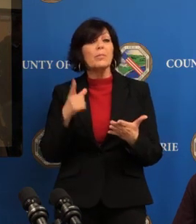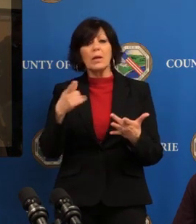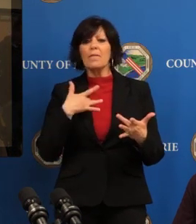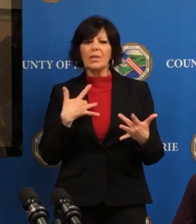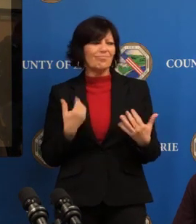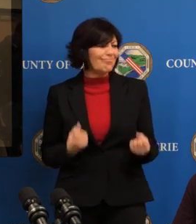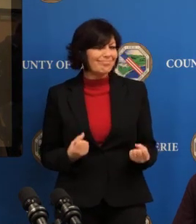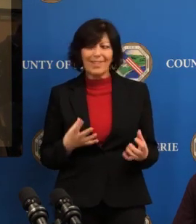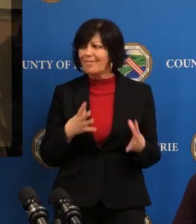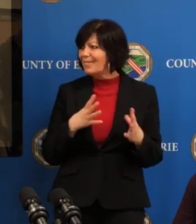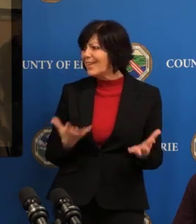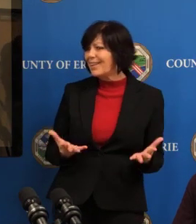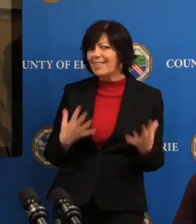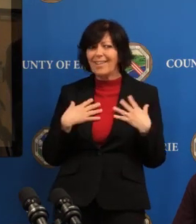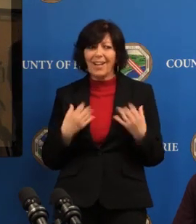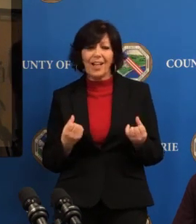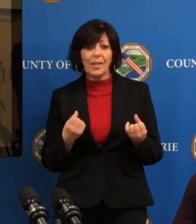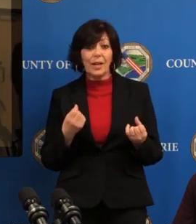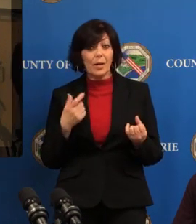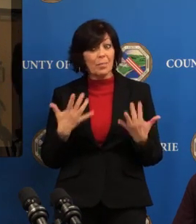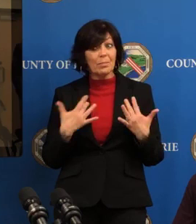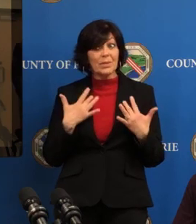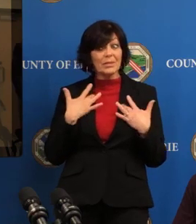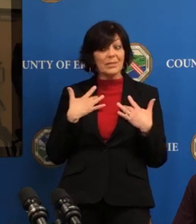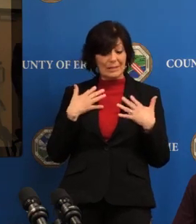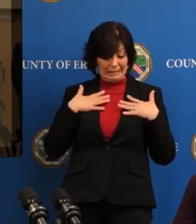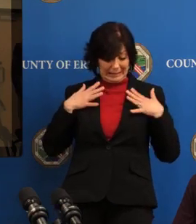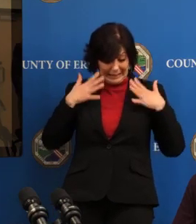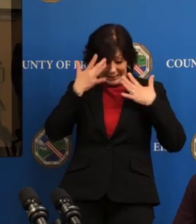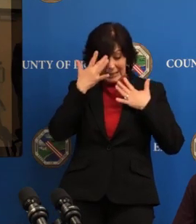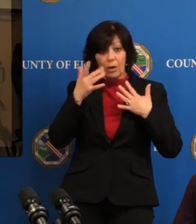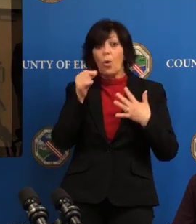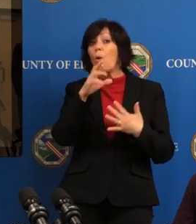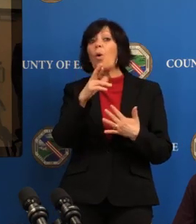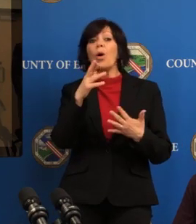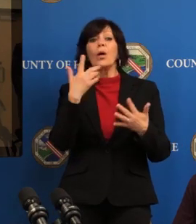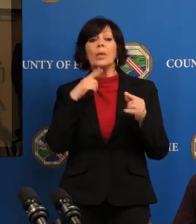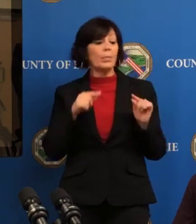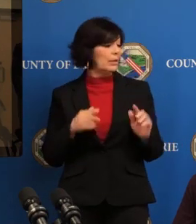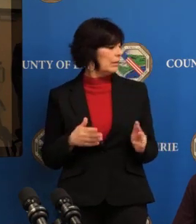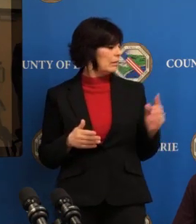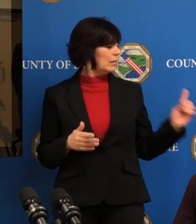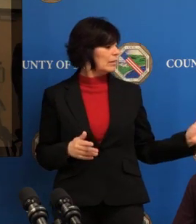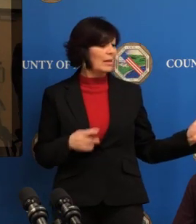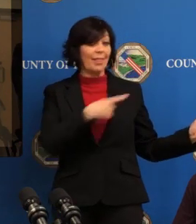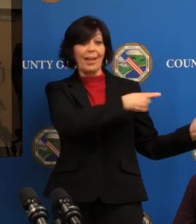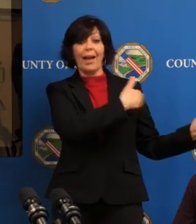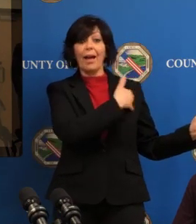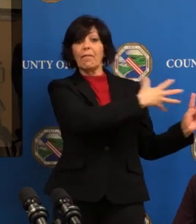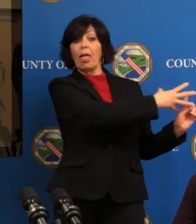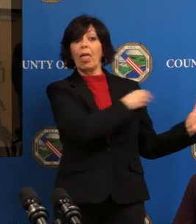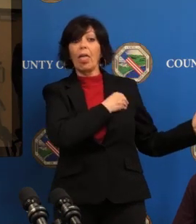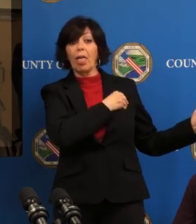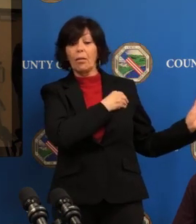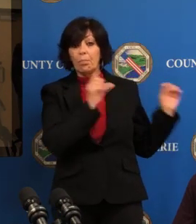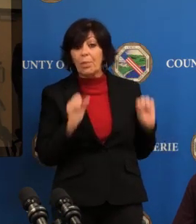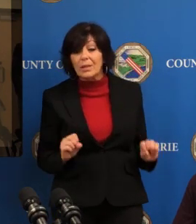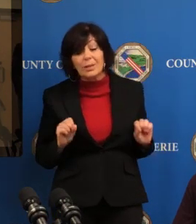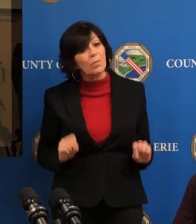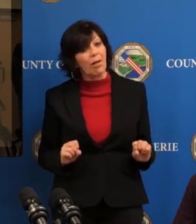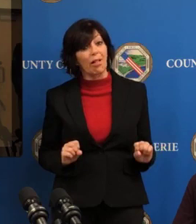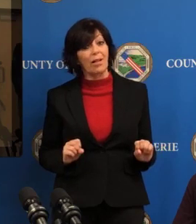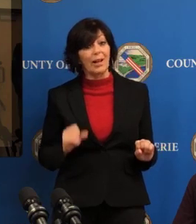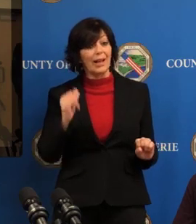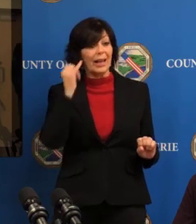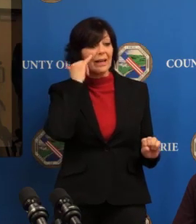healthy. You might actually have the illness, or worse, even if you're 10, 15 feet away from someone, they may have it. It could be if they